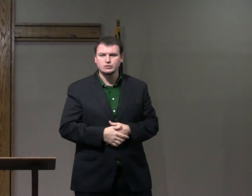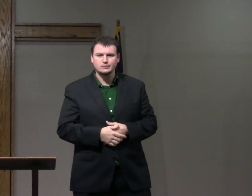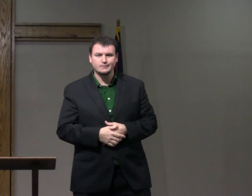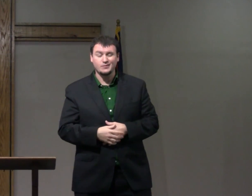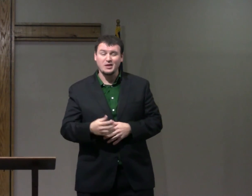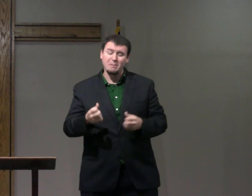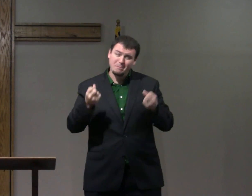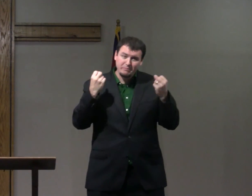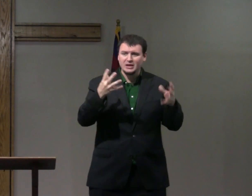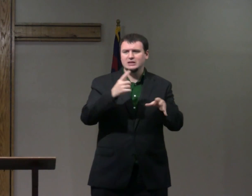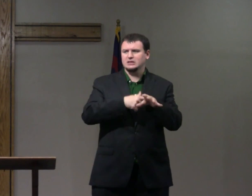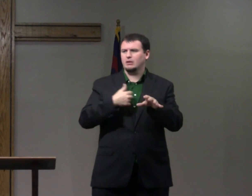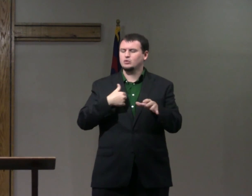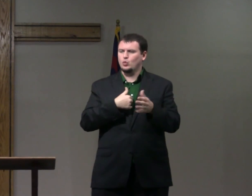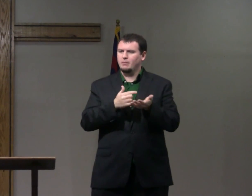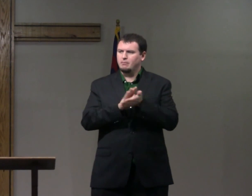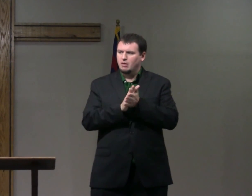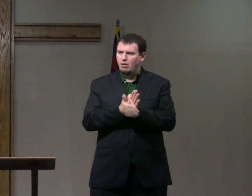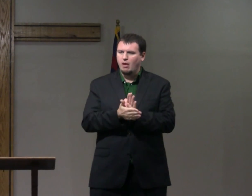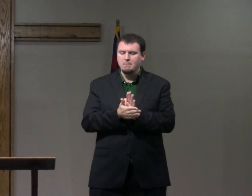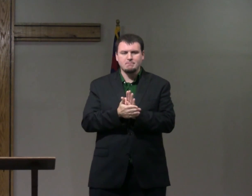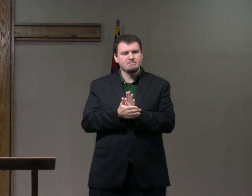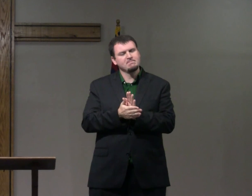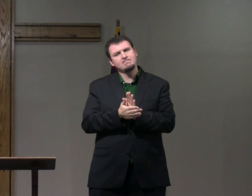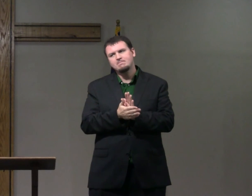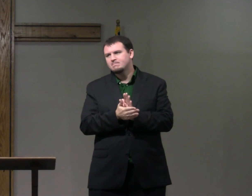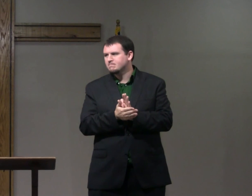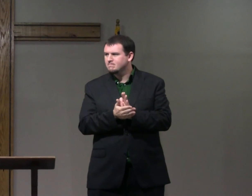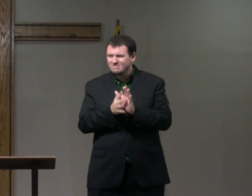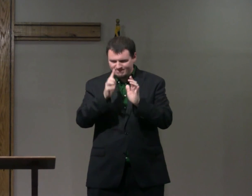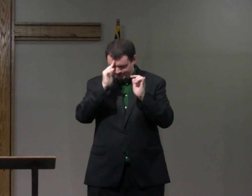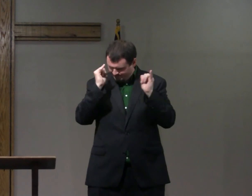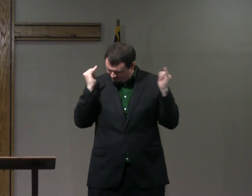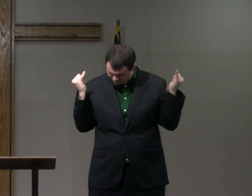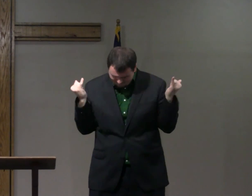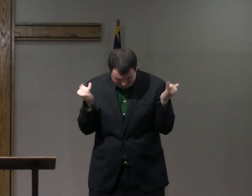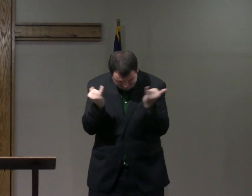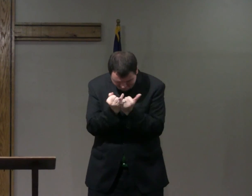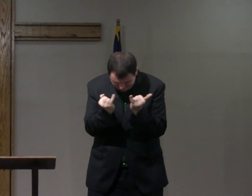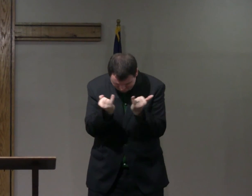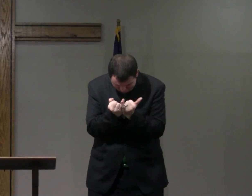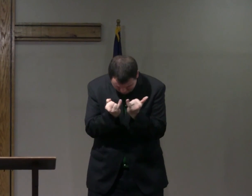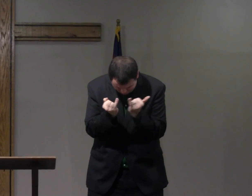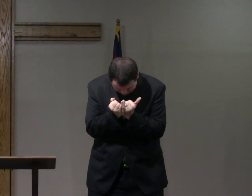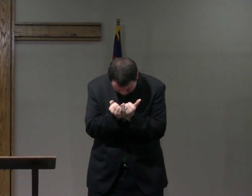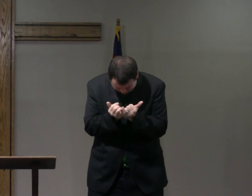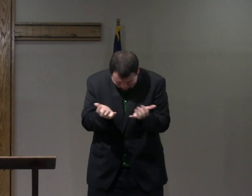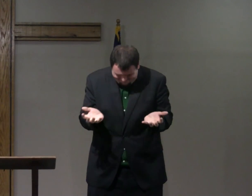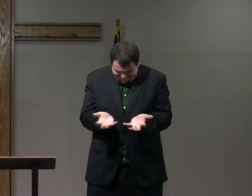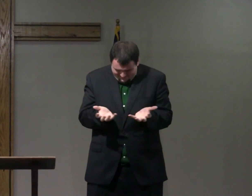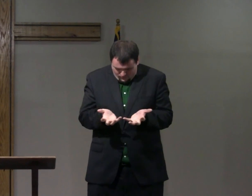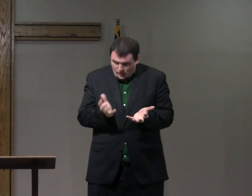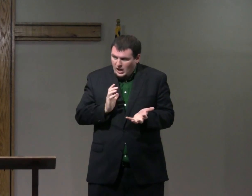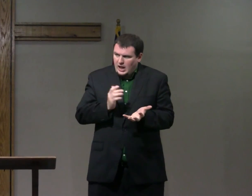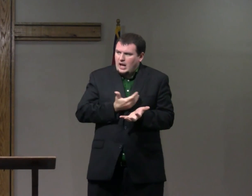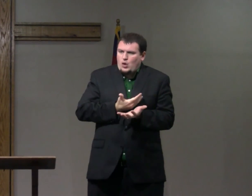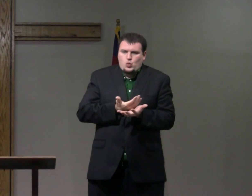We have to reach the world. Many times we become so focused on